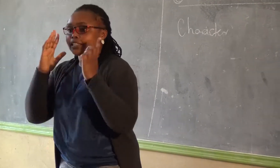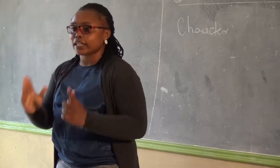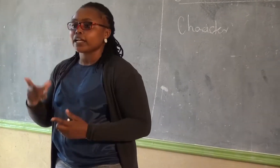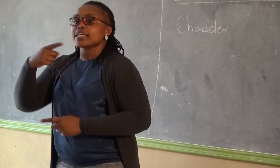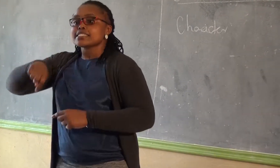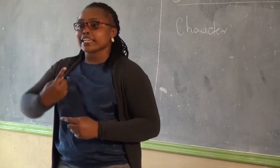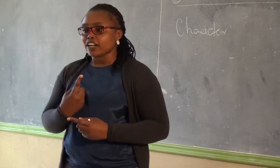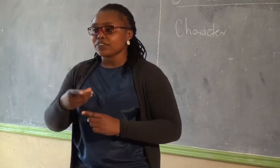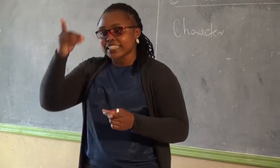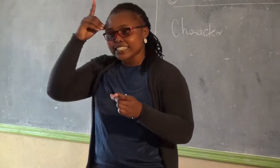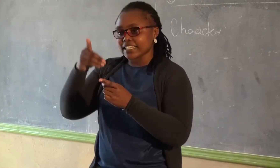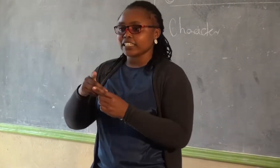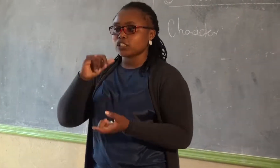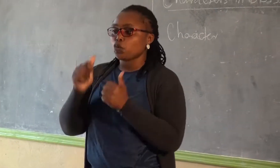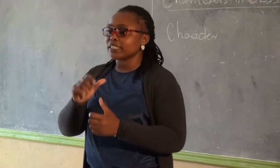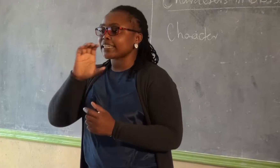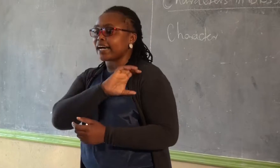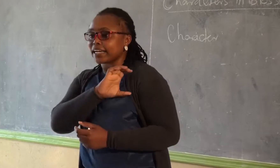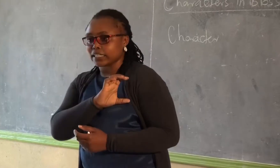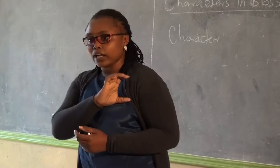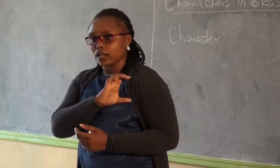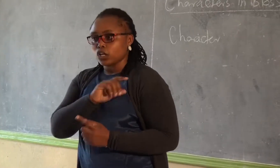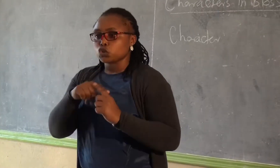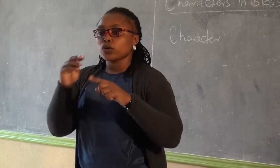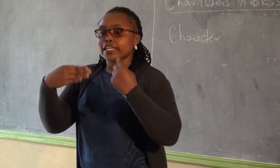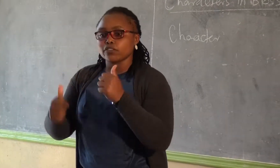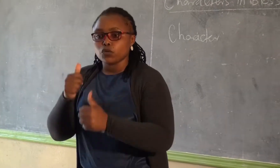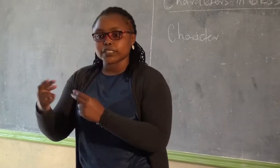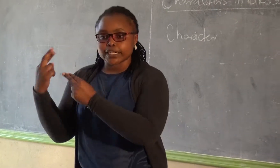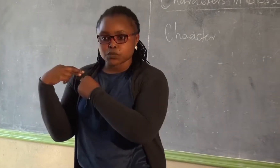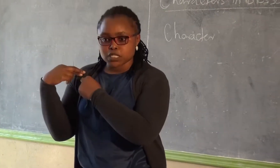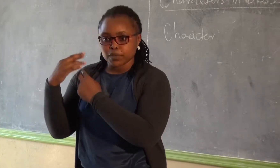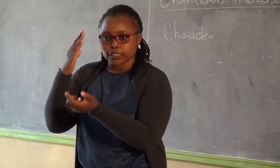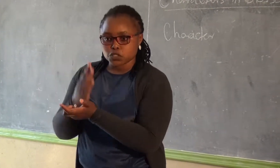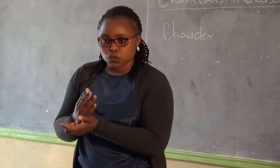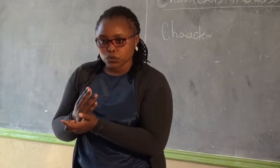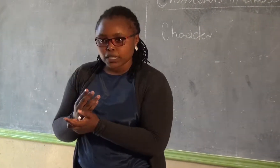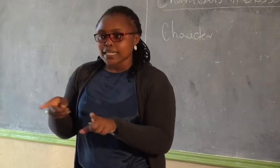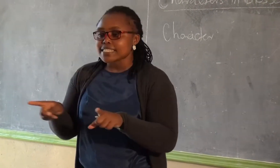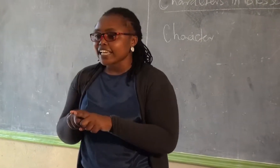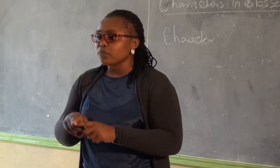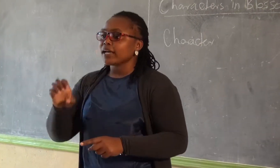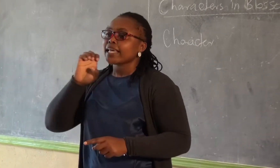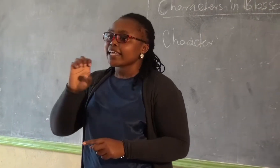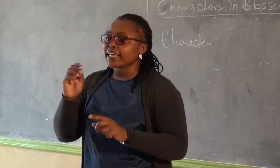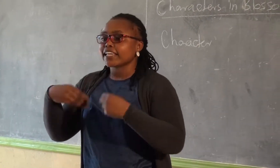the writer self decides which character to give which responsibilities to. Same, he